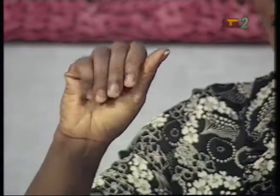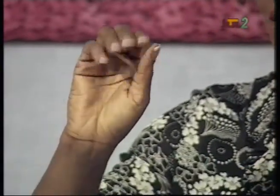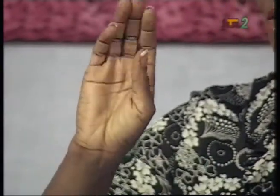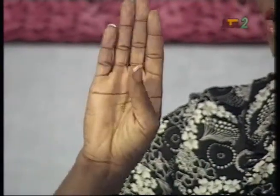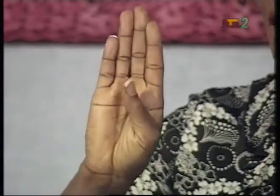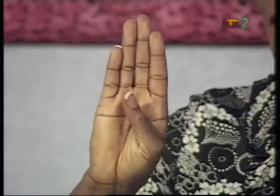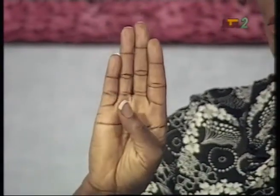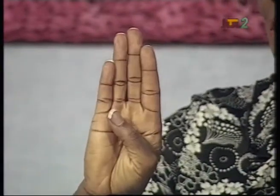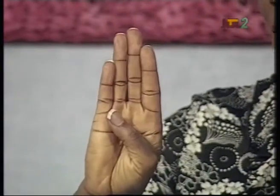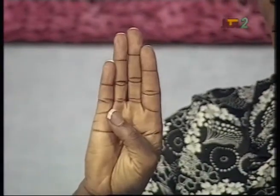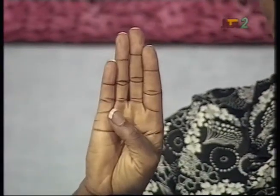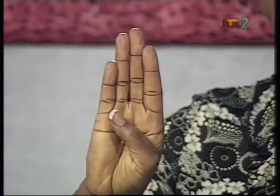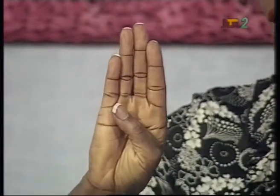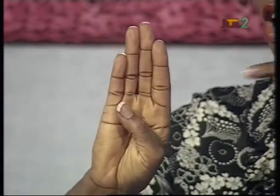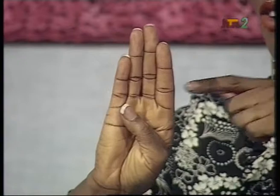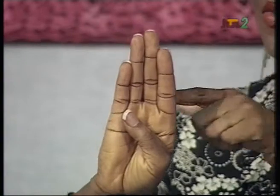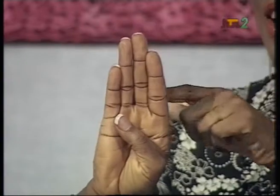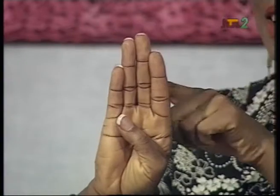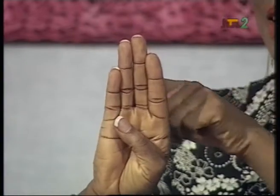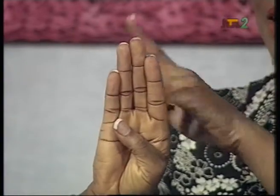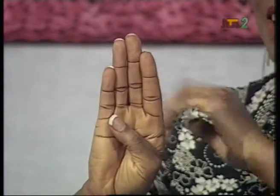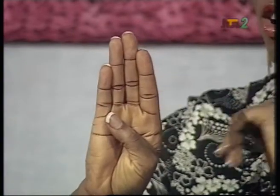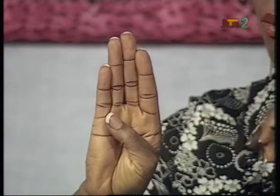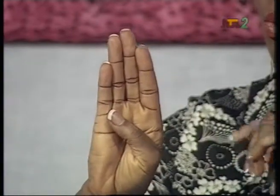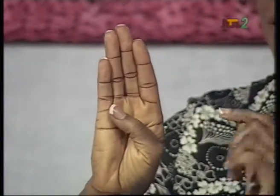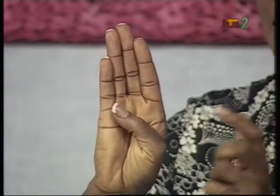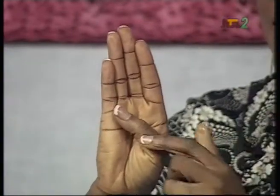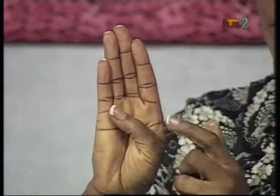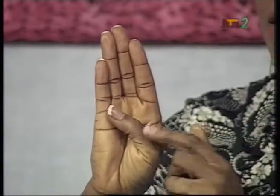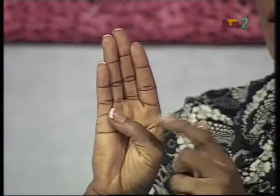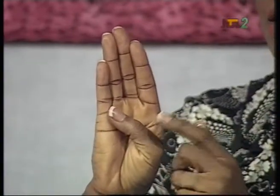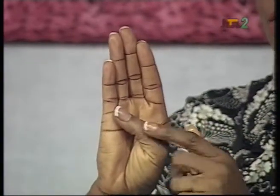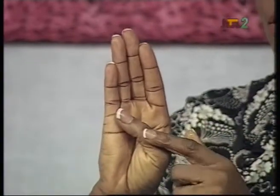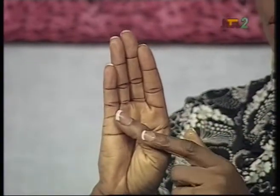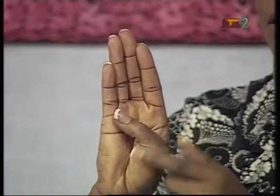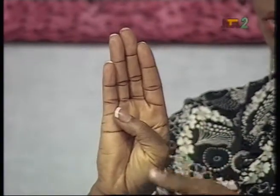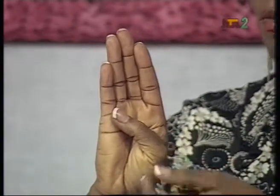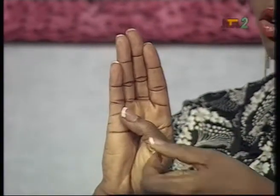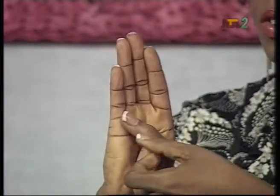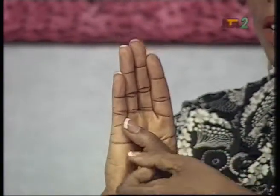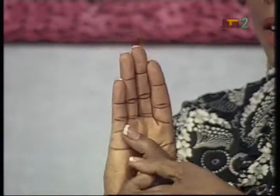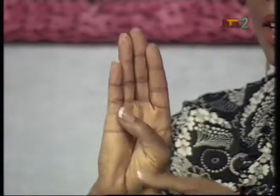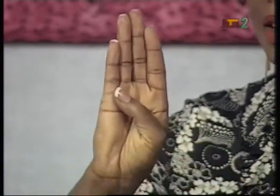of course you have B. All fingers extended upwards except the thumb. The thumb closed in, that's letter